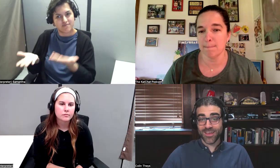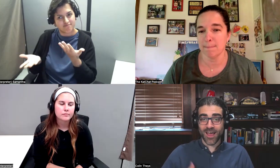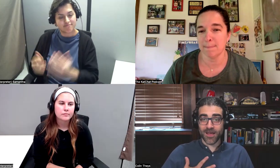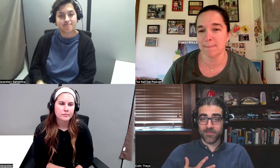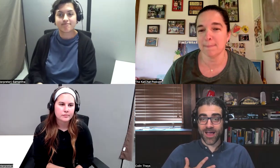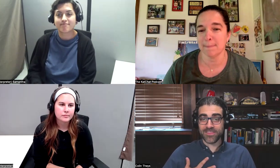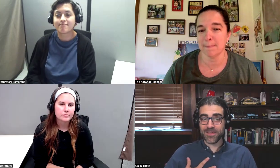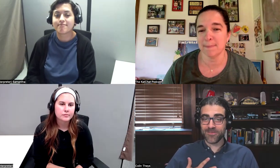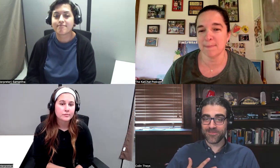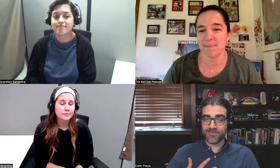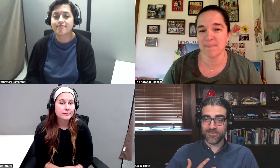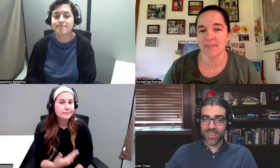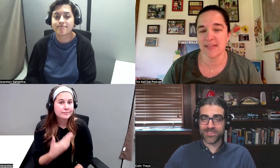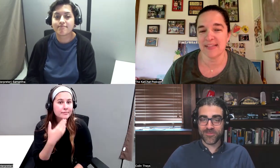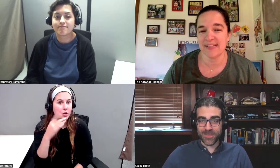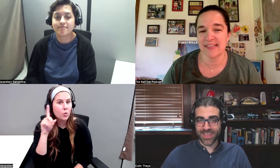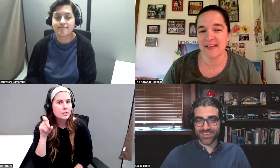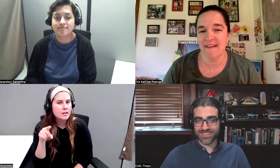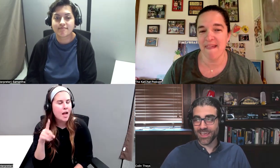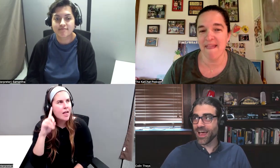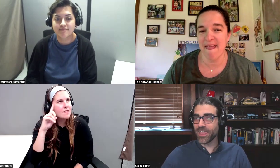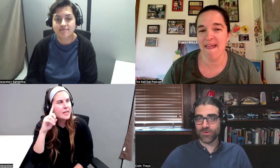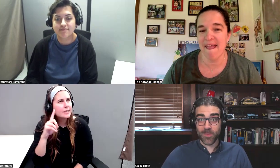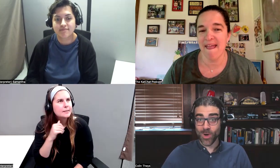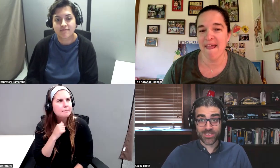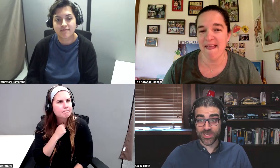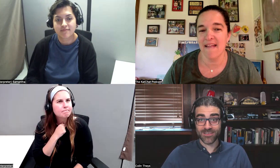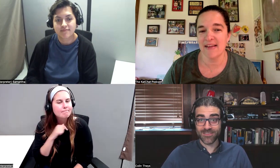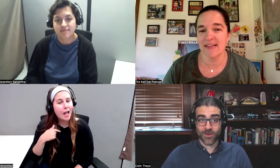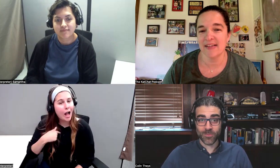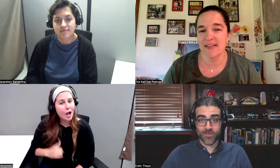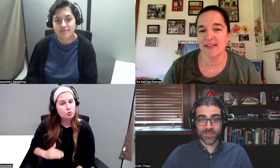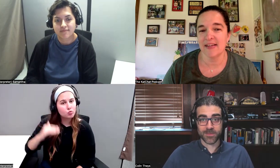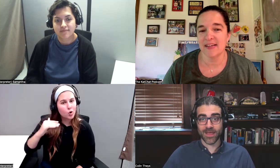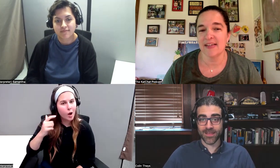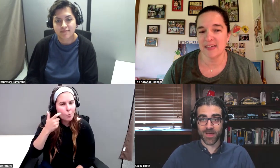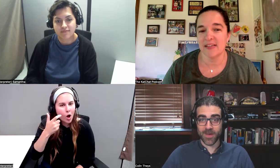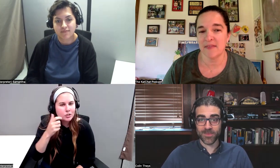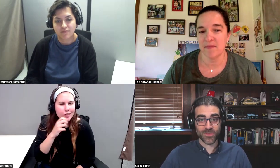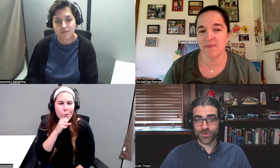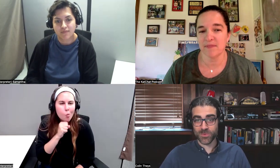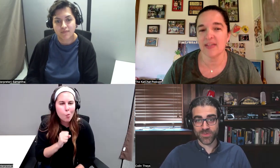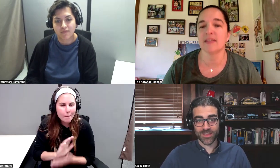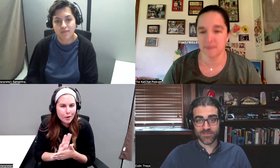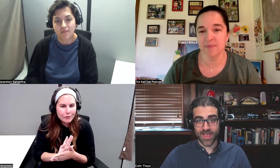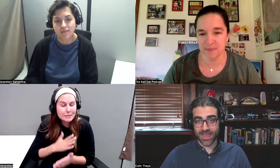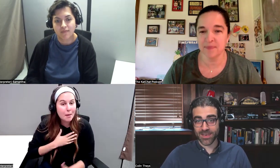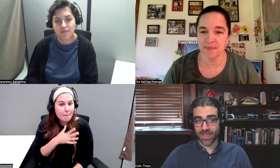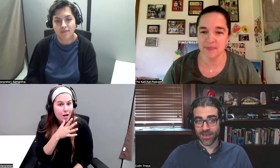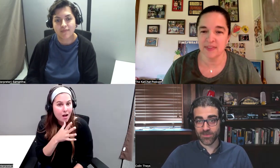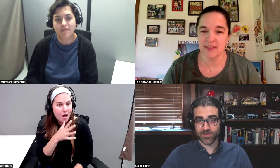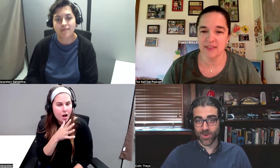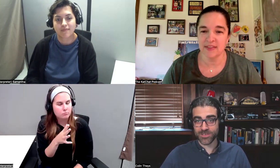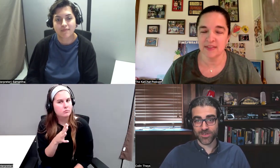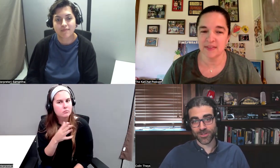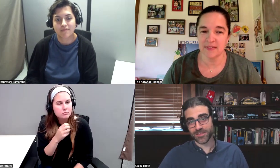So, I think the answer for me is that I grew up watching old movies. Like my mom is a huge movie fan,